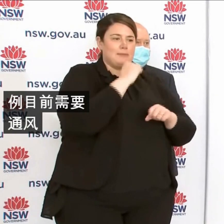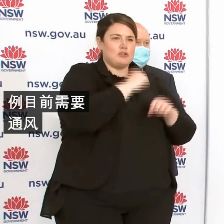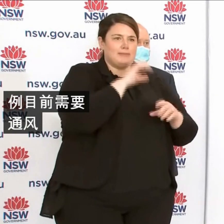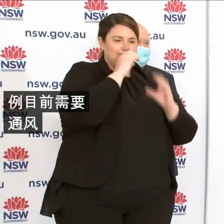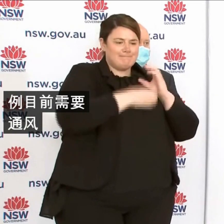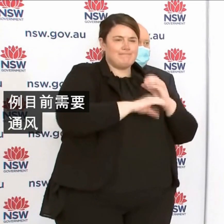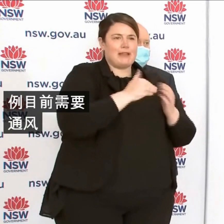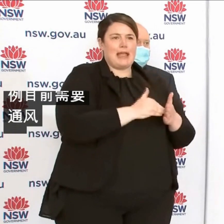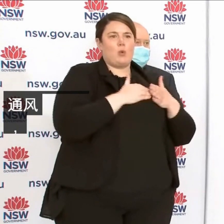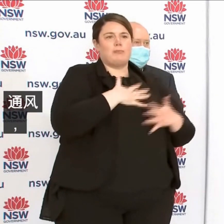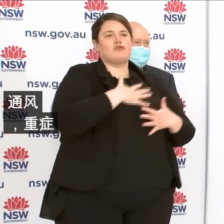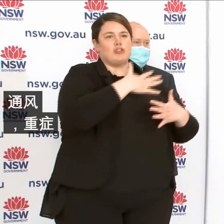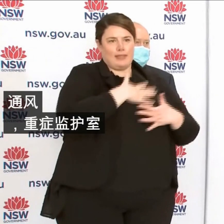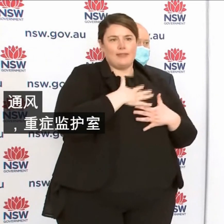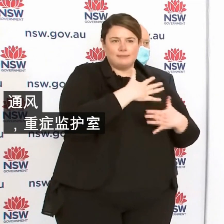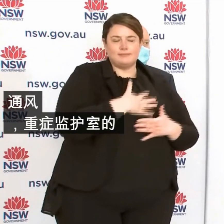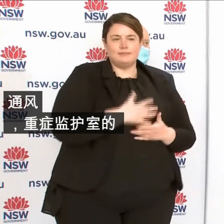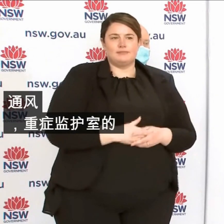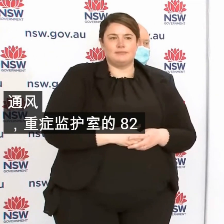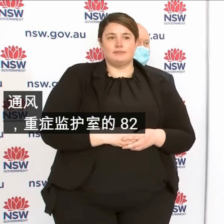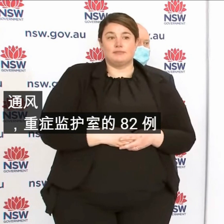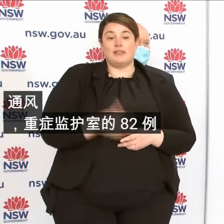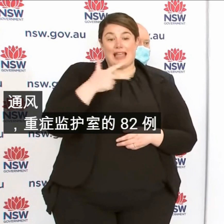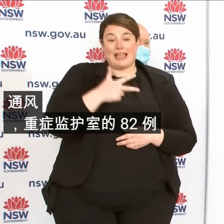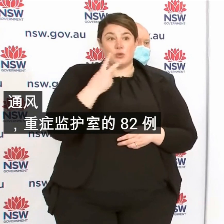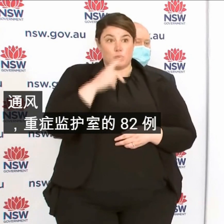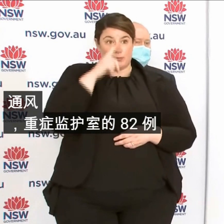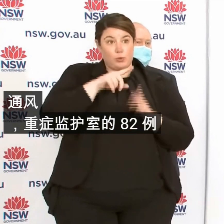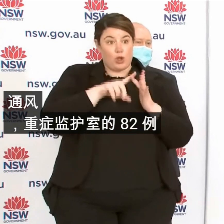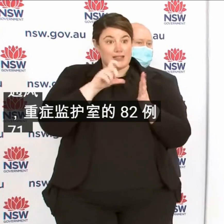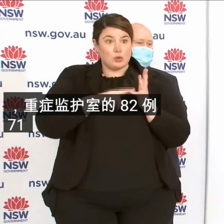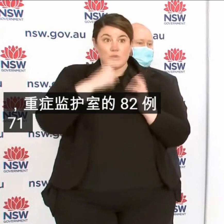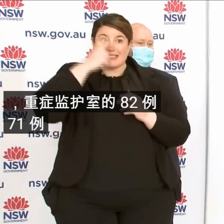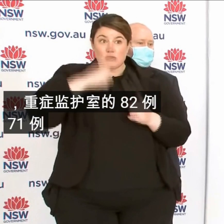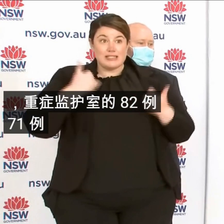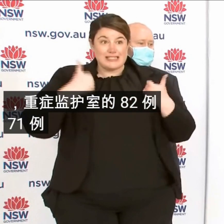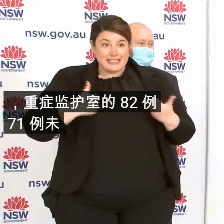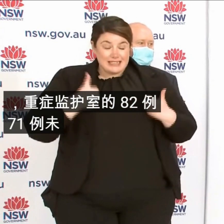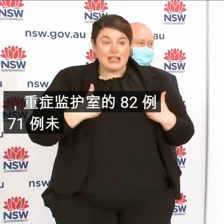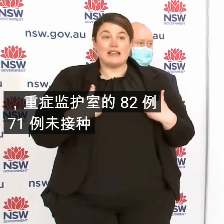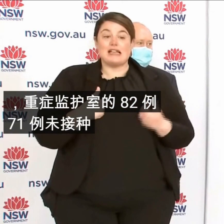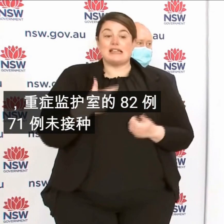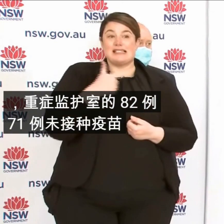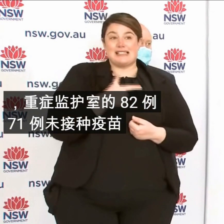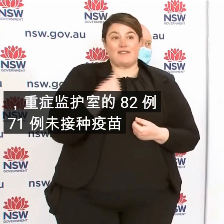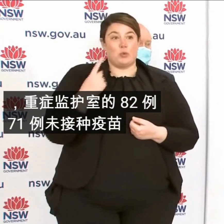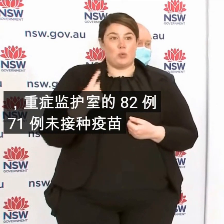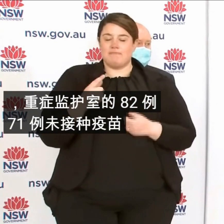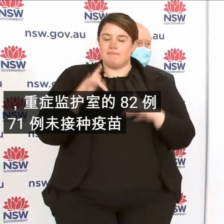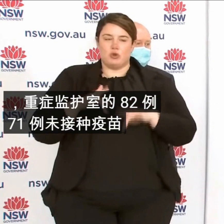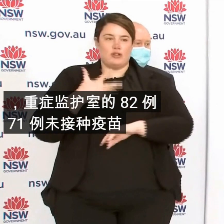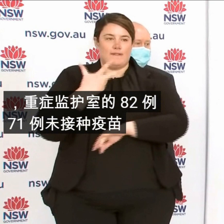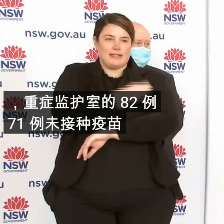ventilation. Of the 82 cases who are in ICU, 71 are not